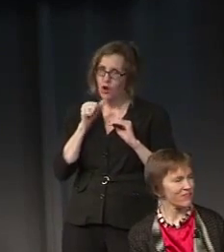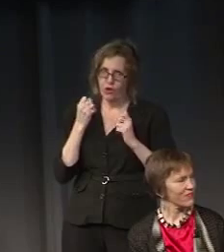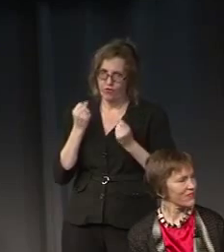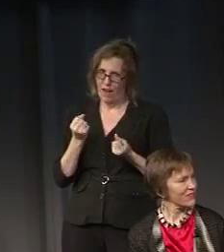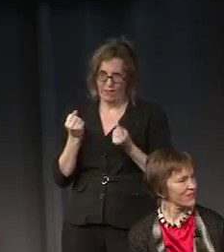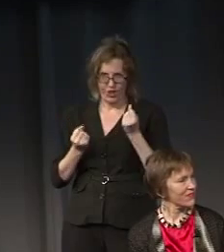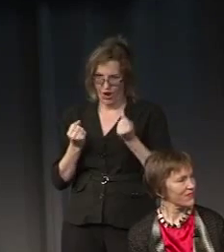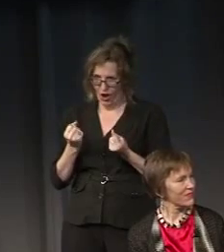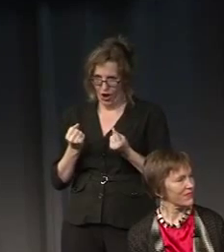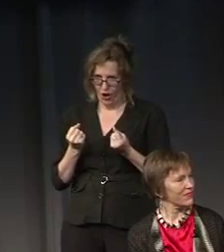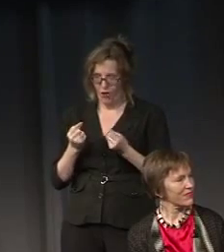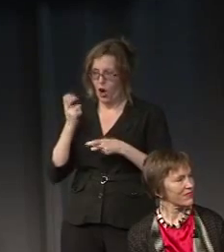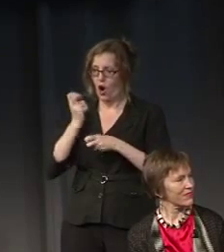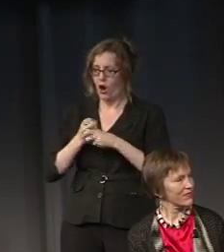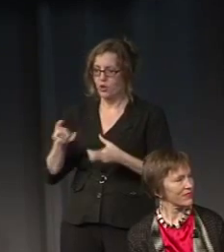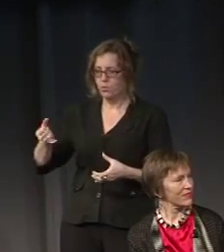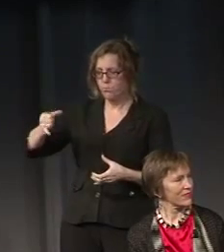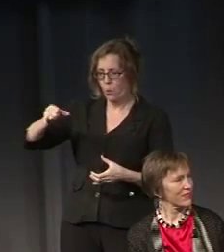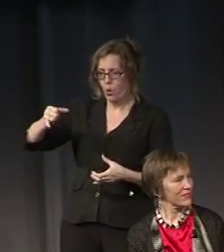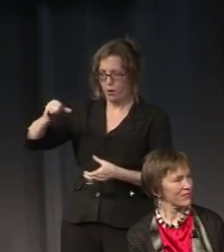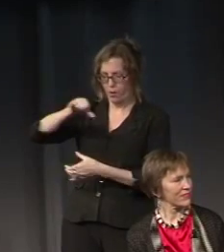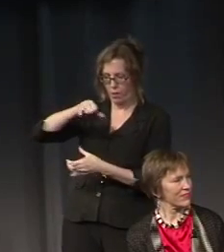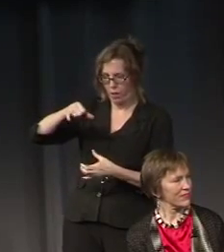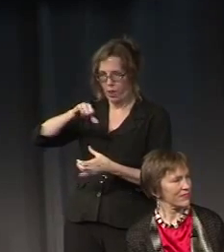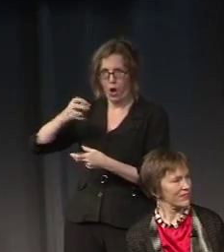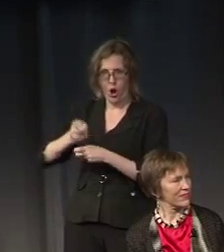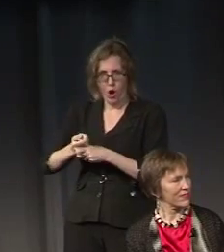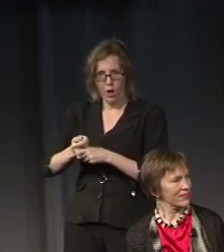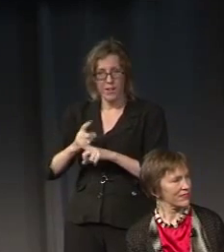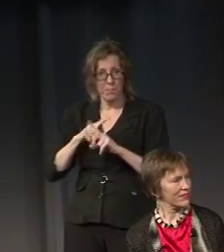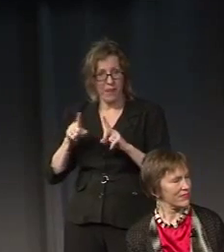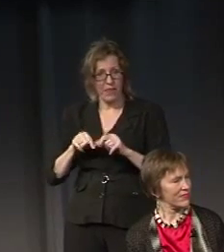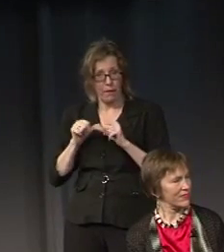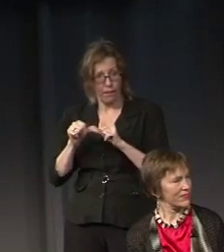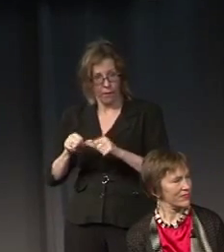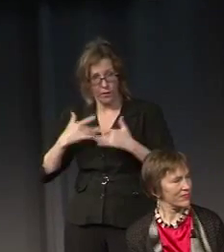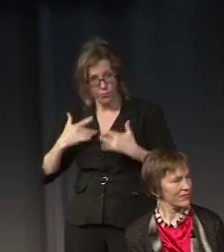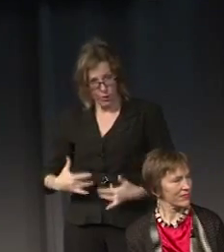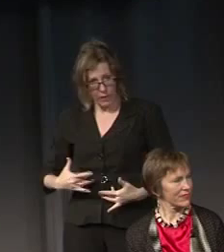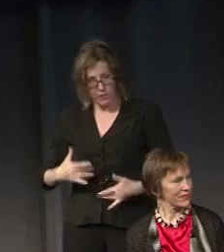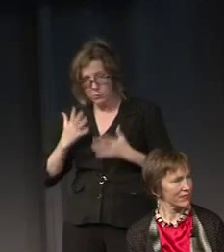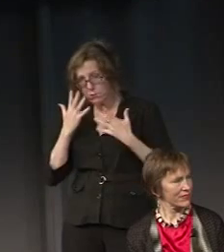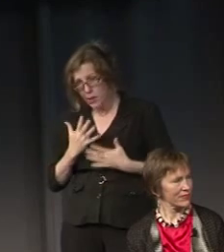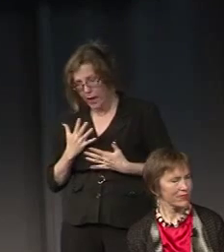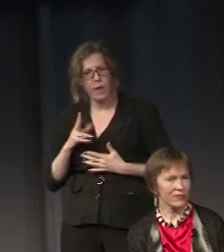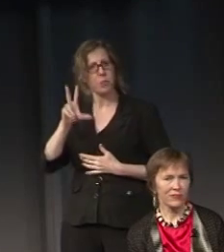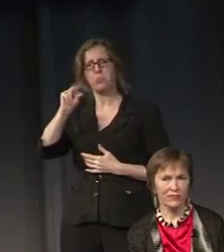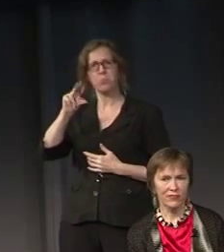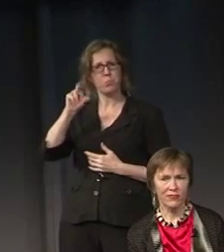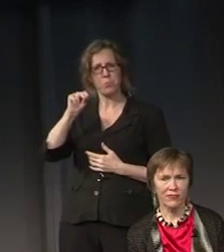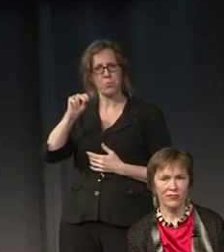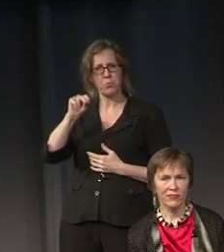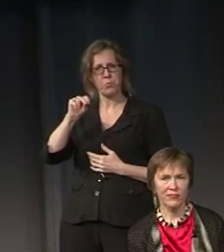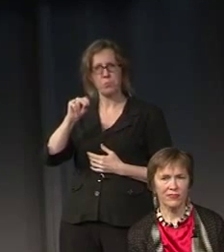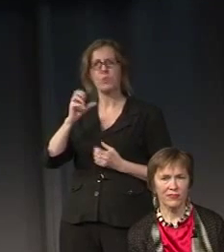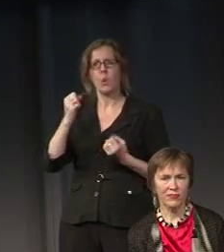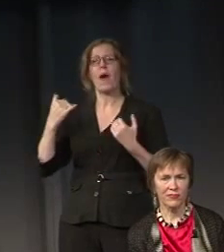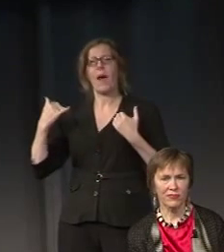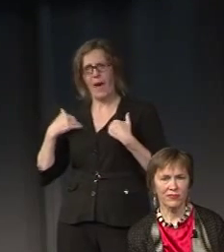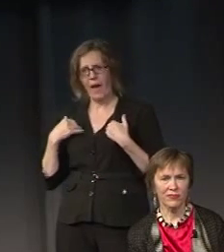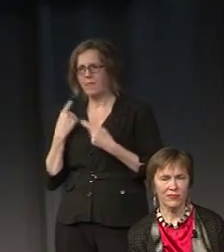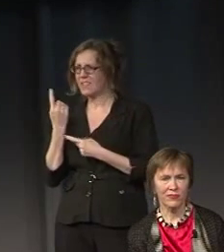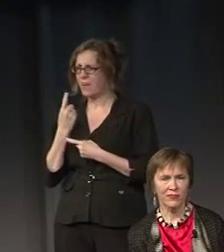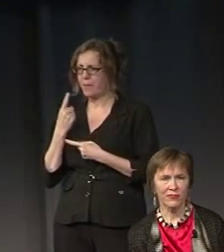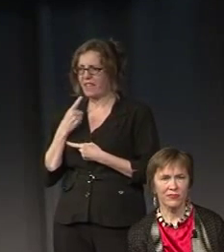difficulty pouring cups of tea, but they don't go around being depressed and unhappy. So there is some organic basis, I think,